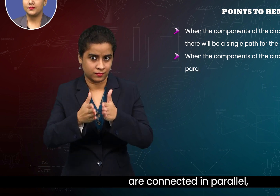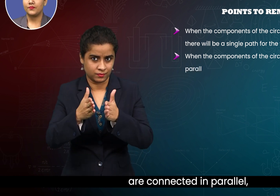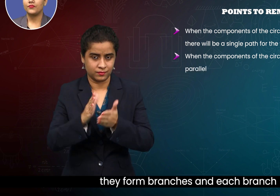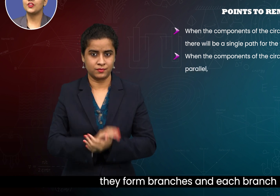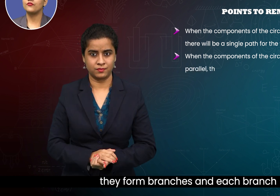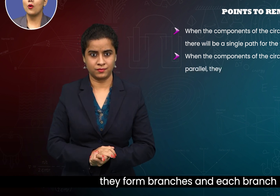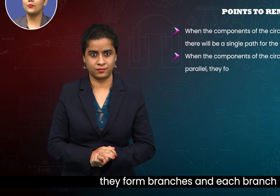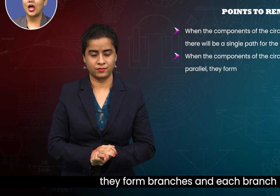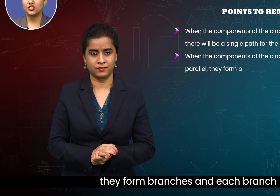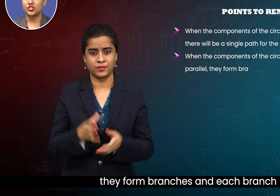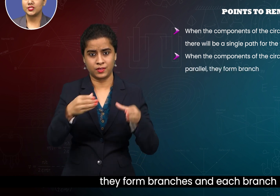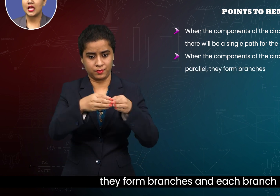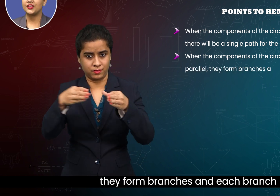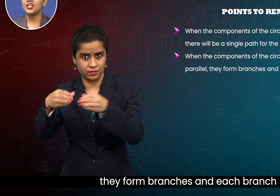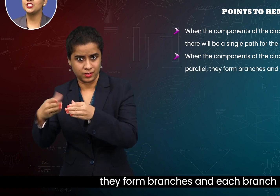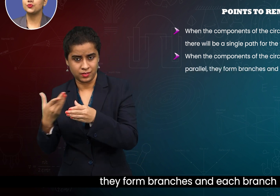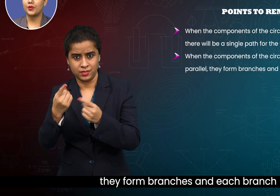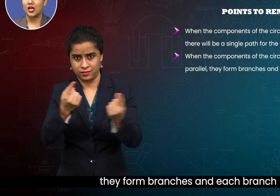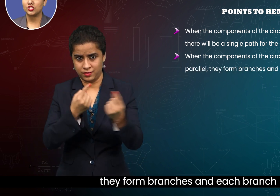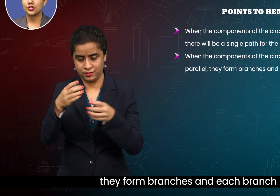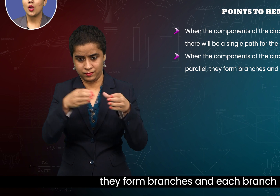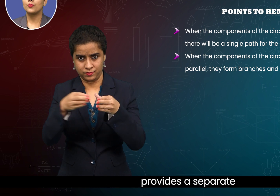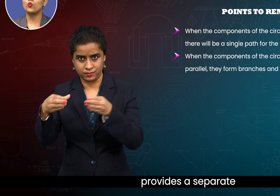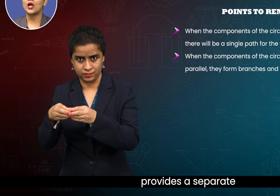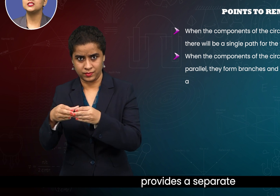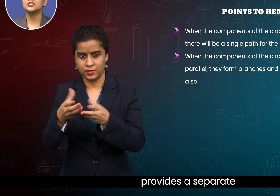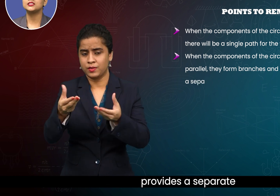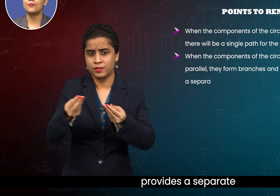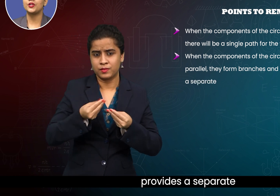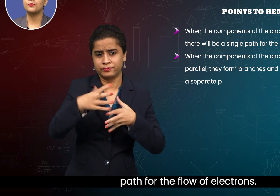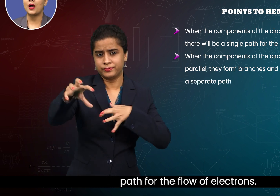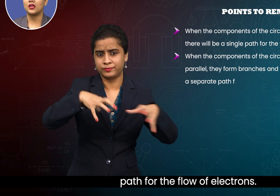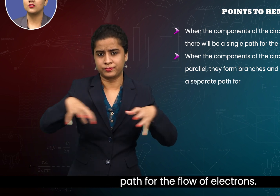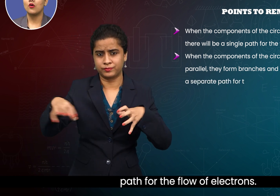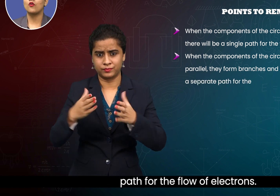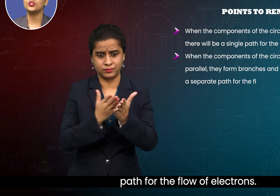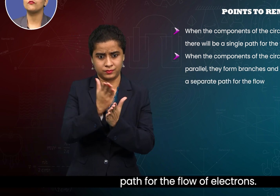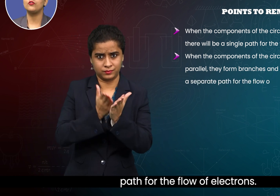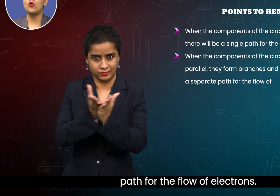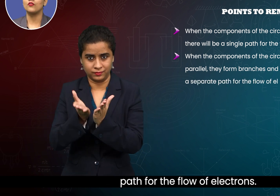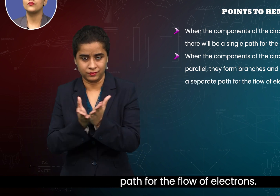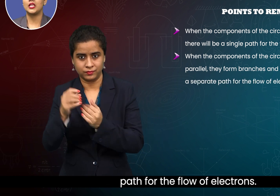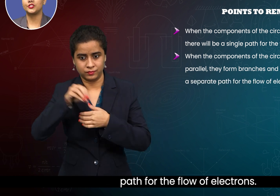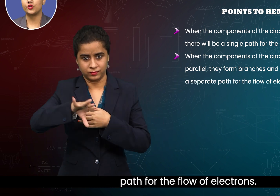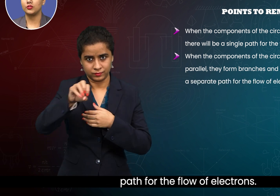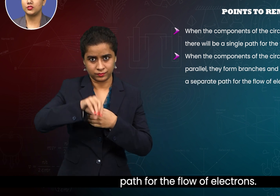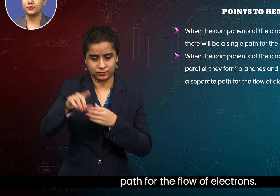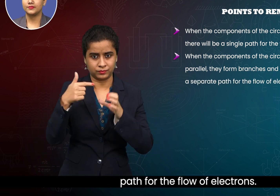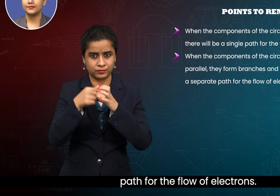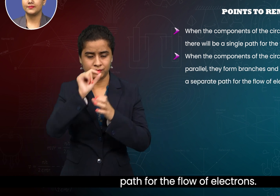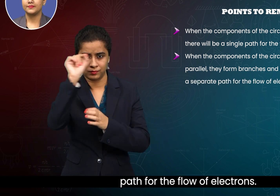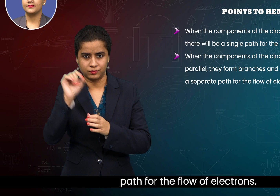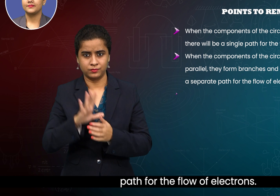parallel, they form branches and each branch provides a separate path for the flow of